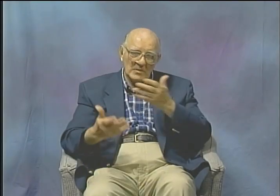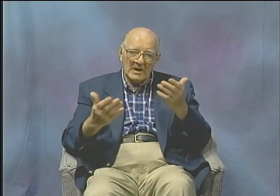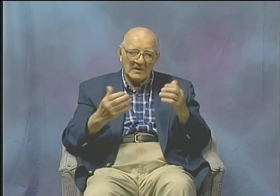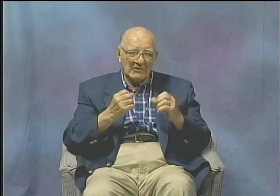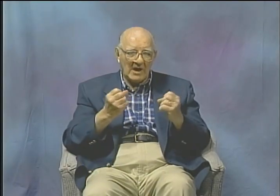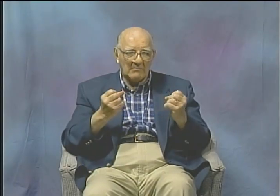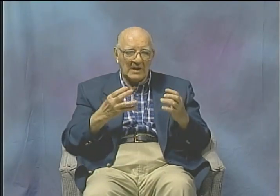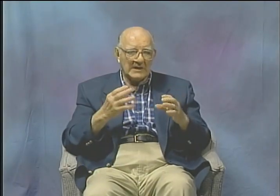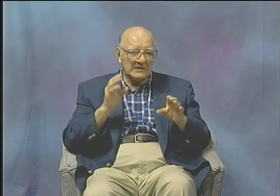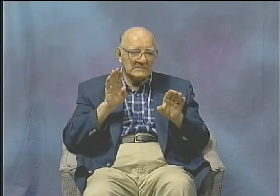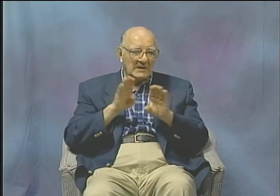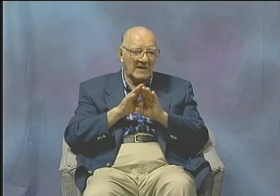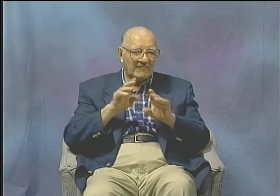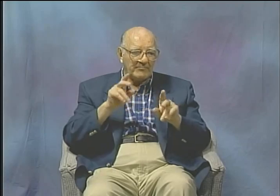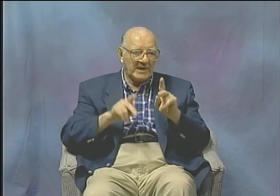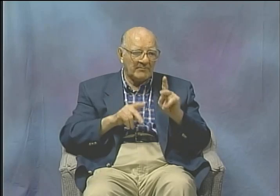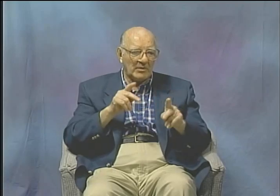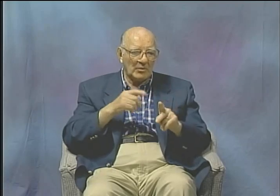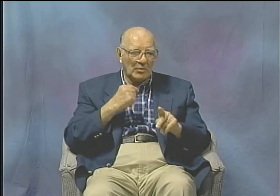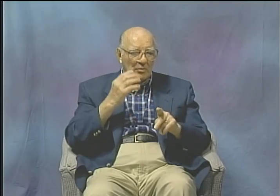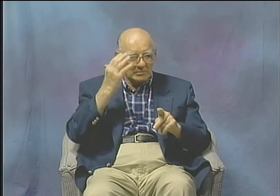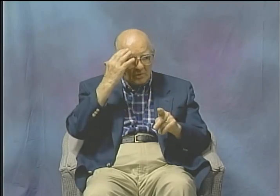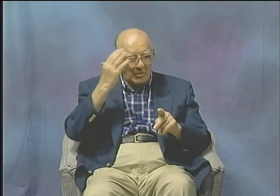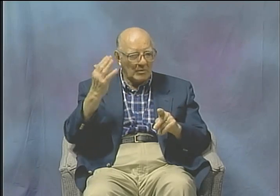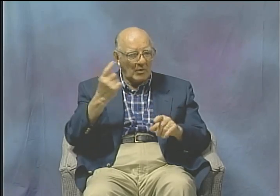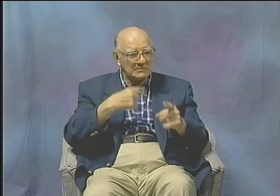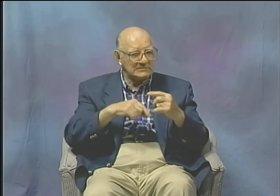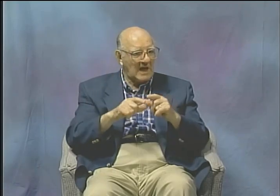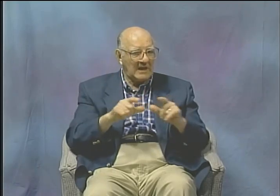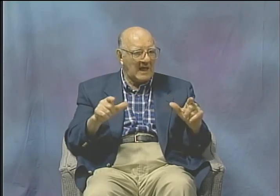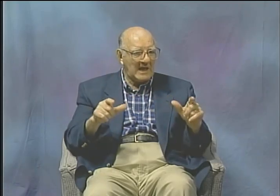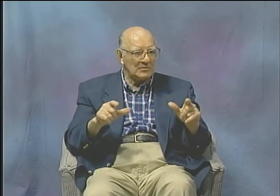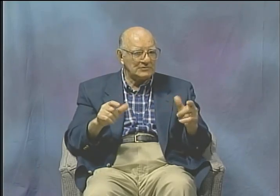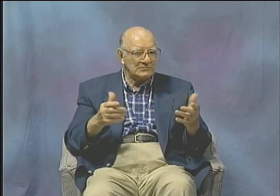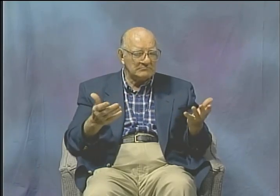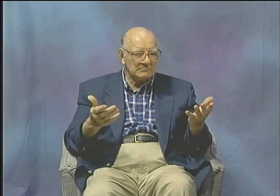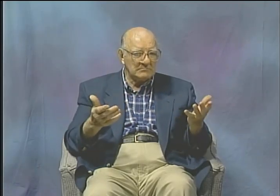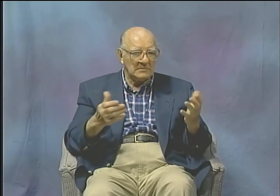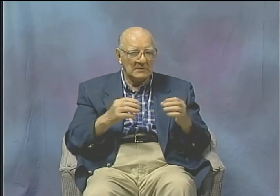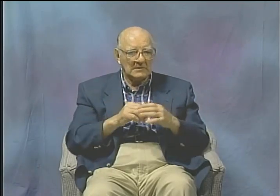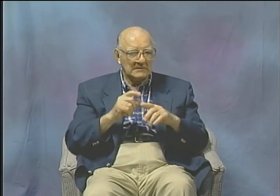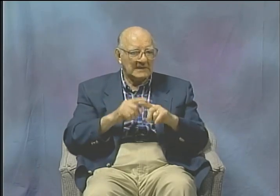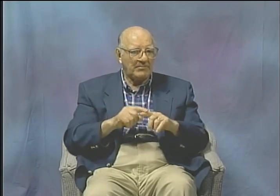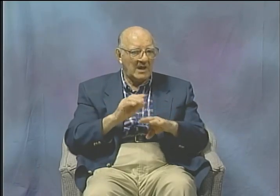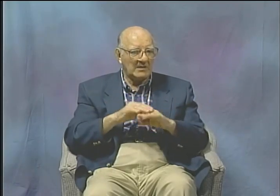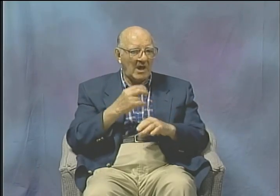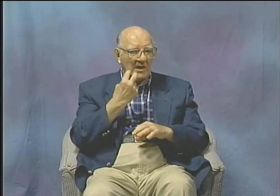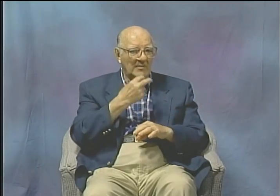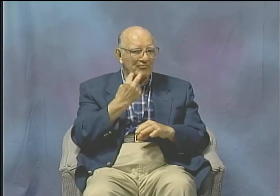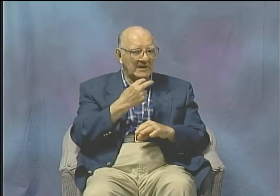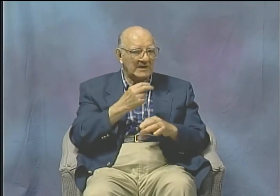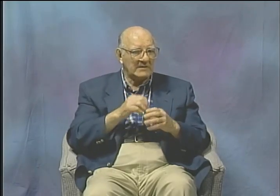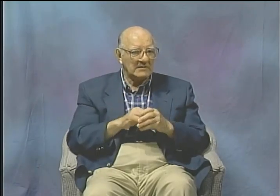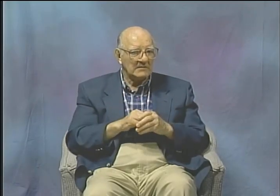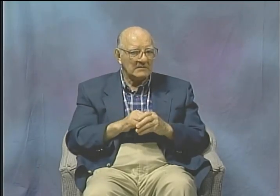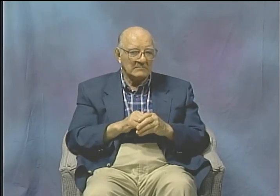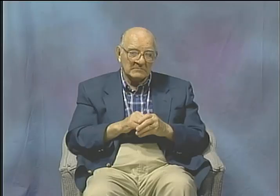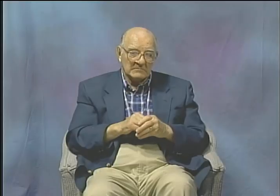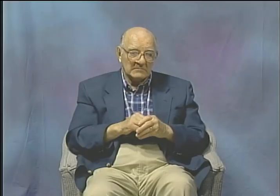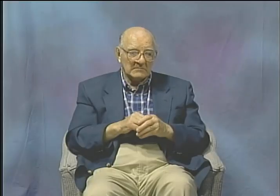Well, there are many deaf people who don't know sign language, depend on lip reading.